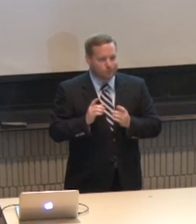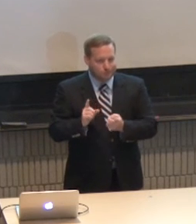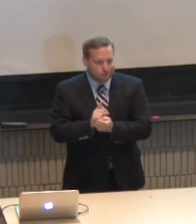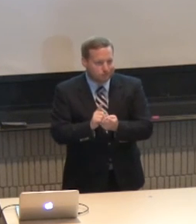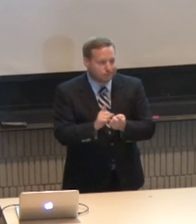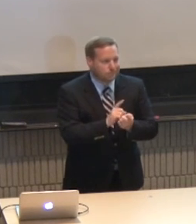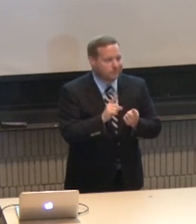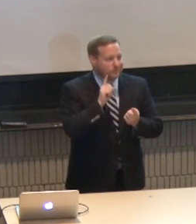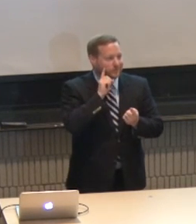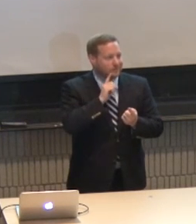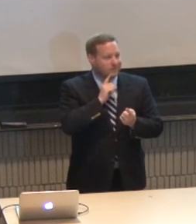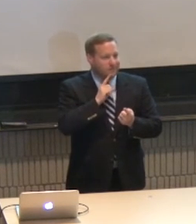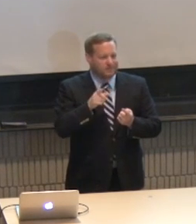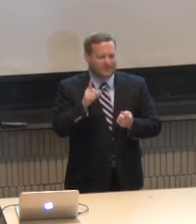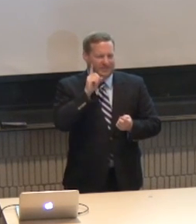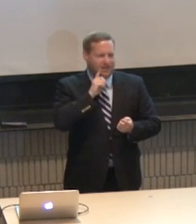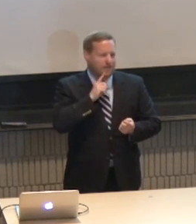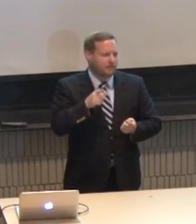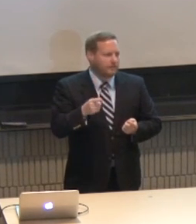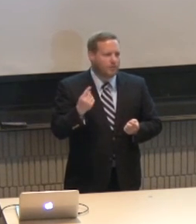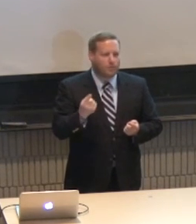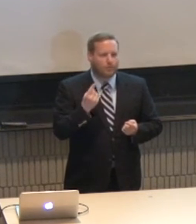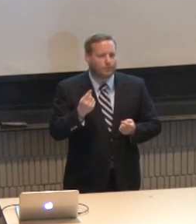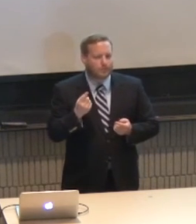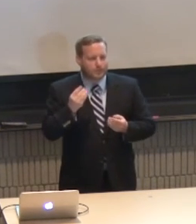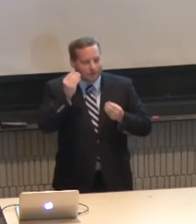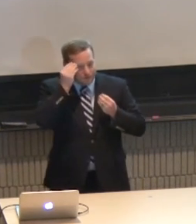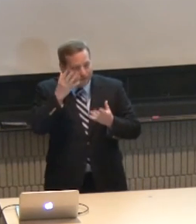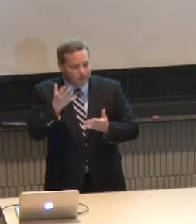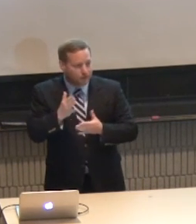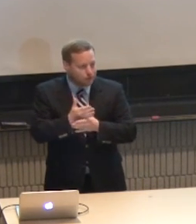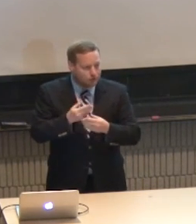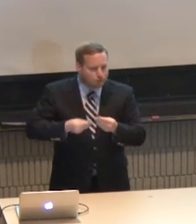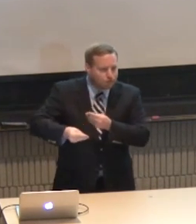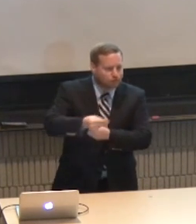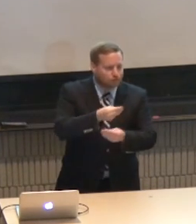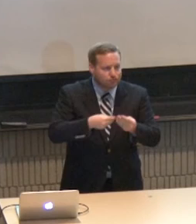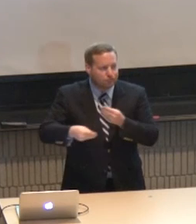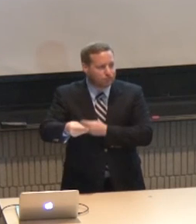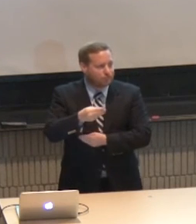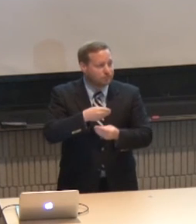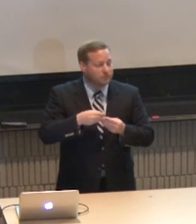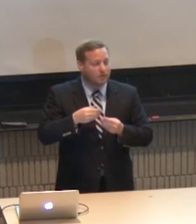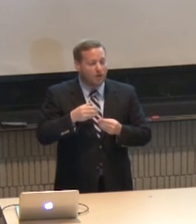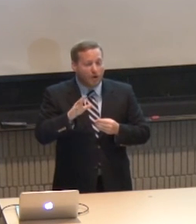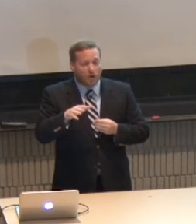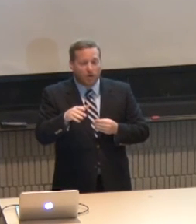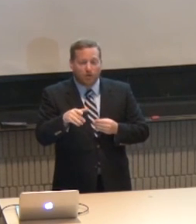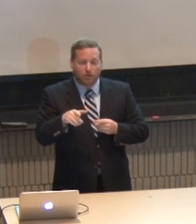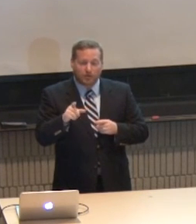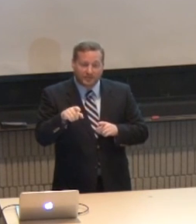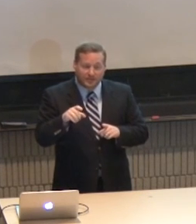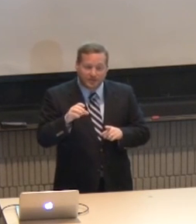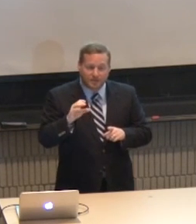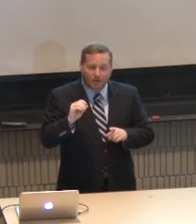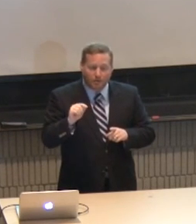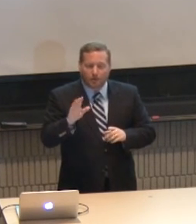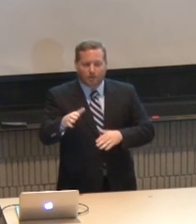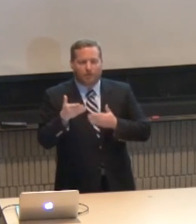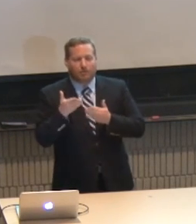your education because that's where you'll network. When you start to meet other deaf folks in the community, again, that idea of sharing information